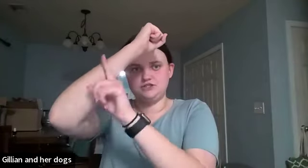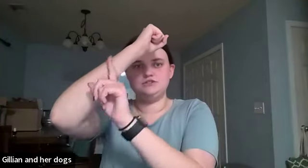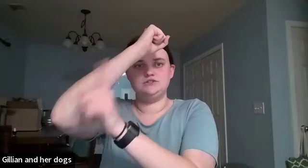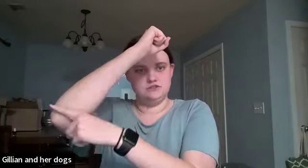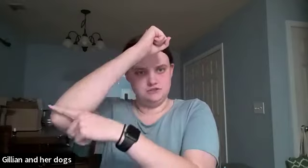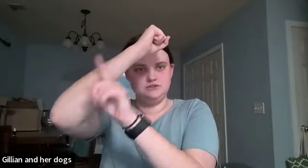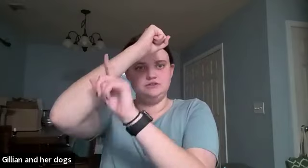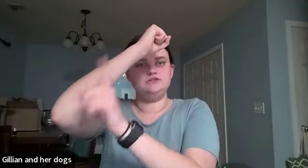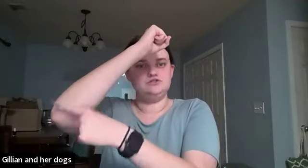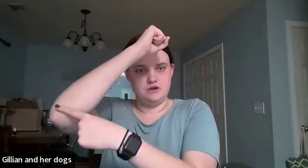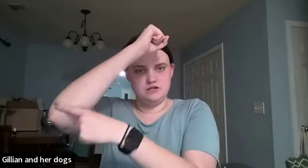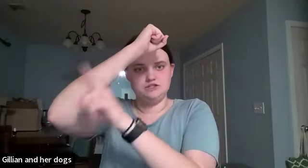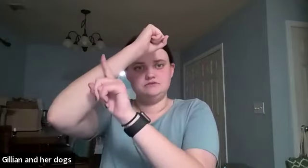trash. Trash.